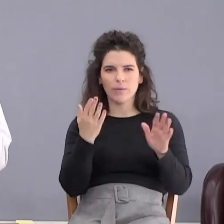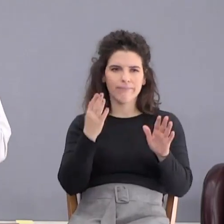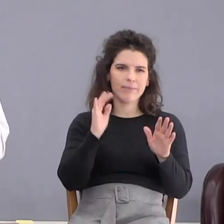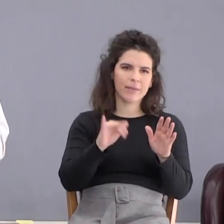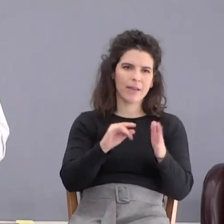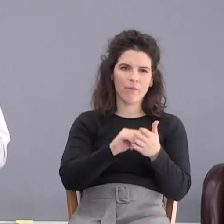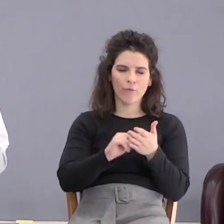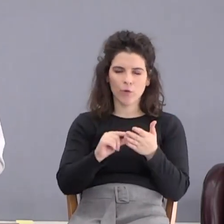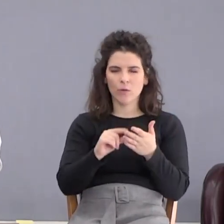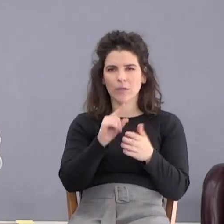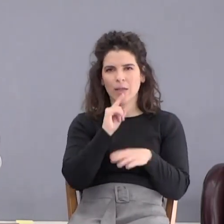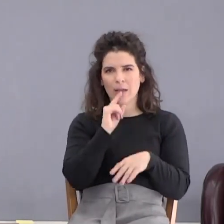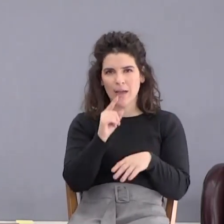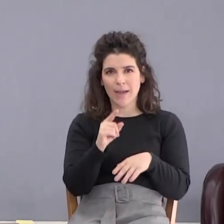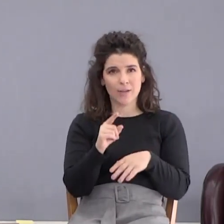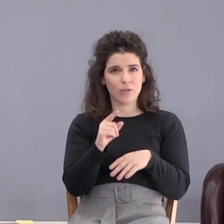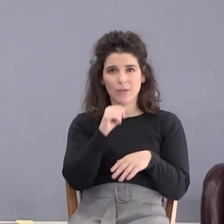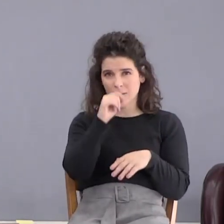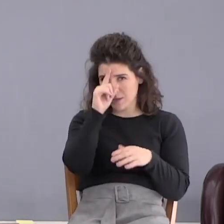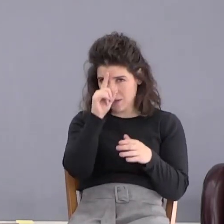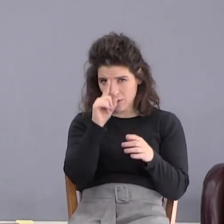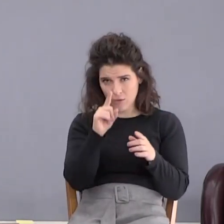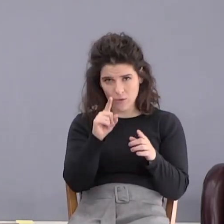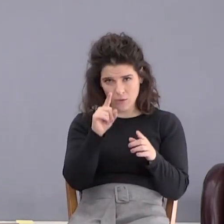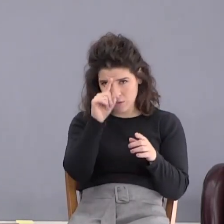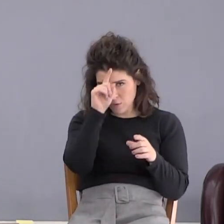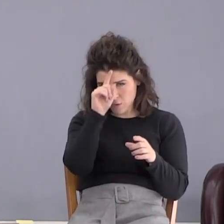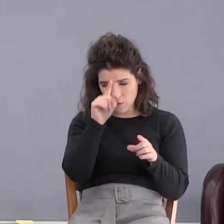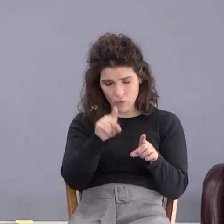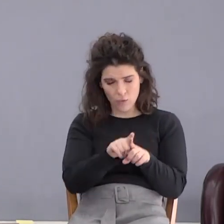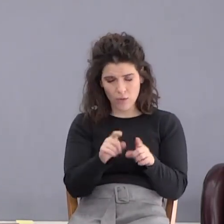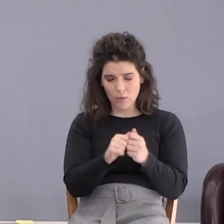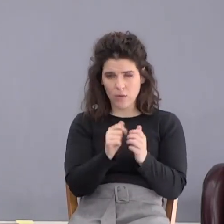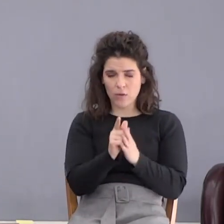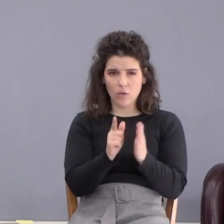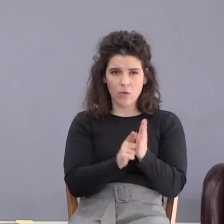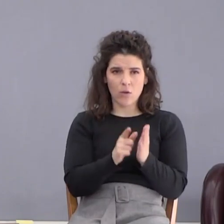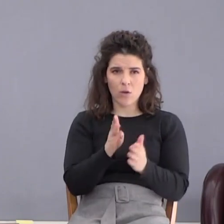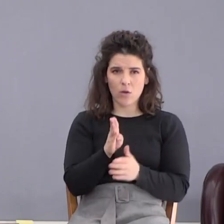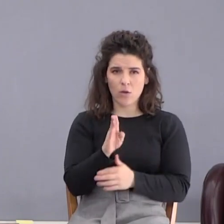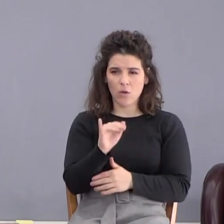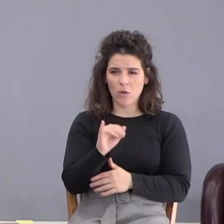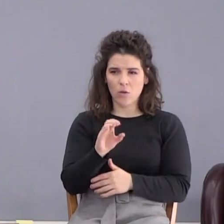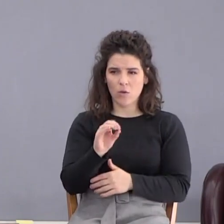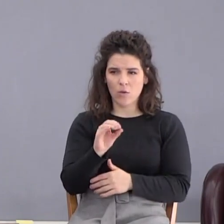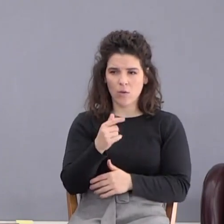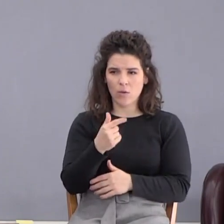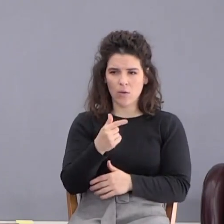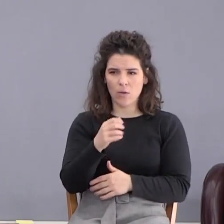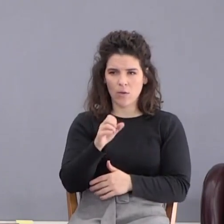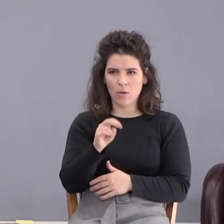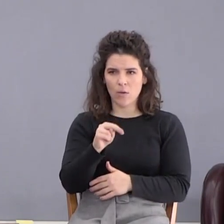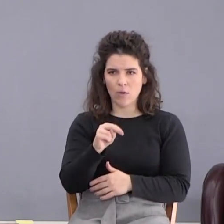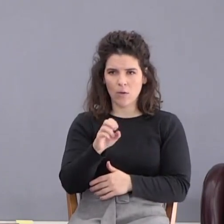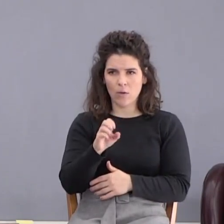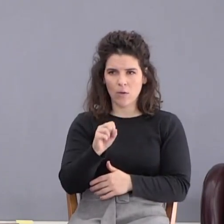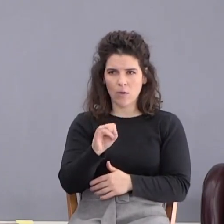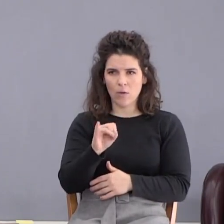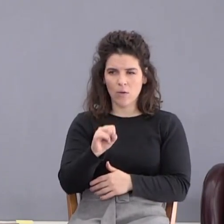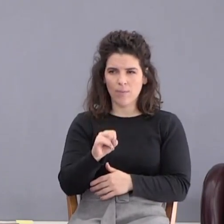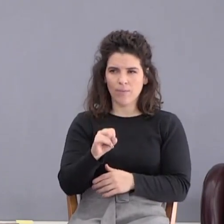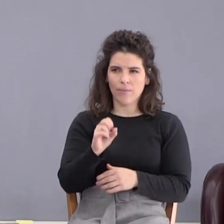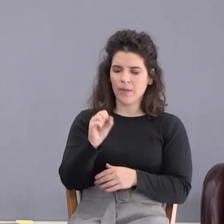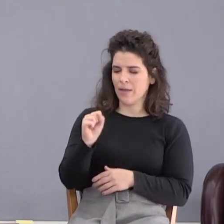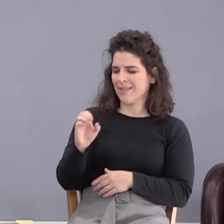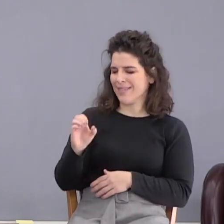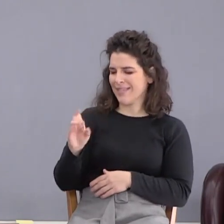That verse actually defies the law of biogenesis. We're not going to study. If you took a seed,